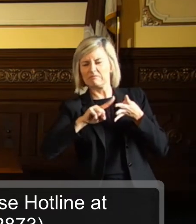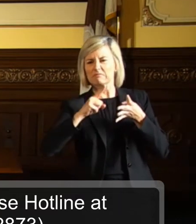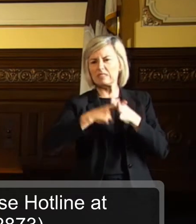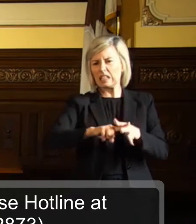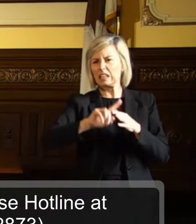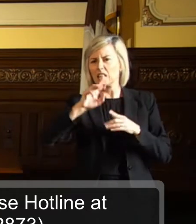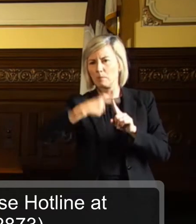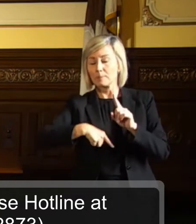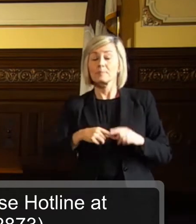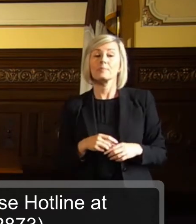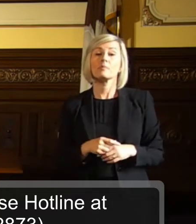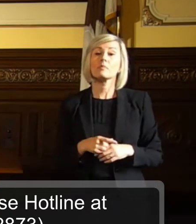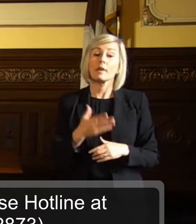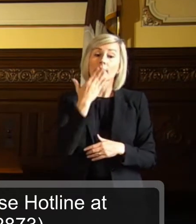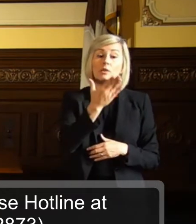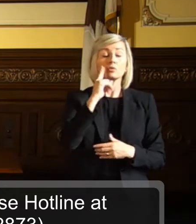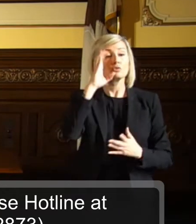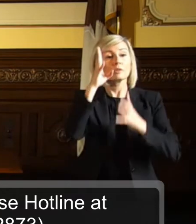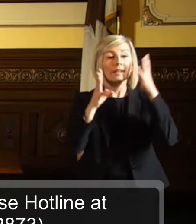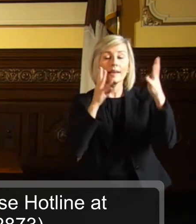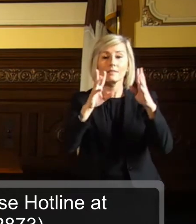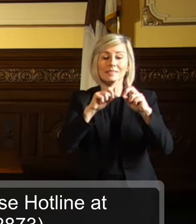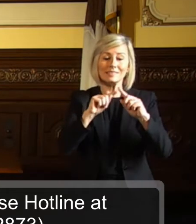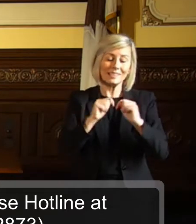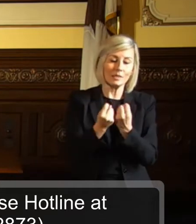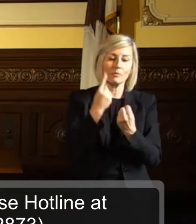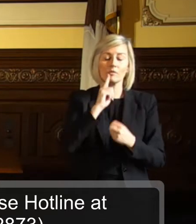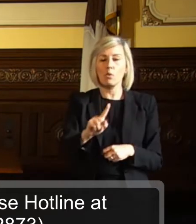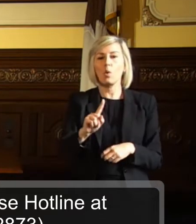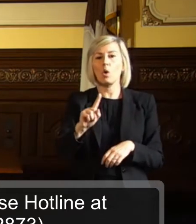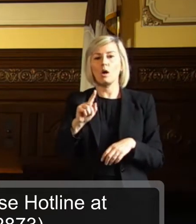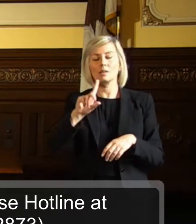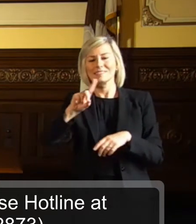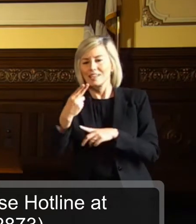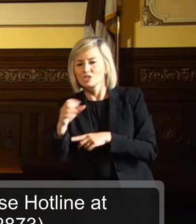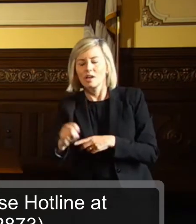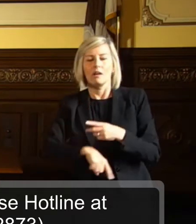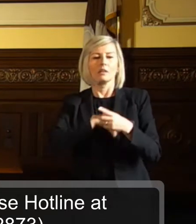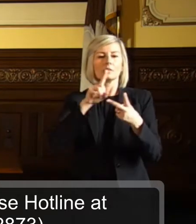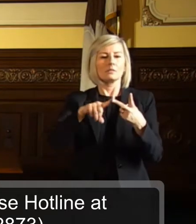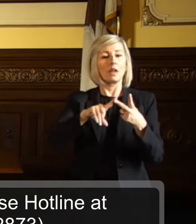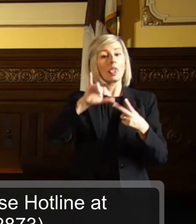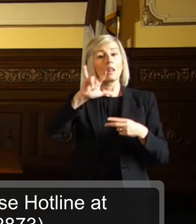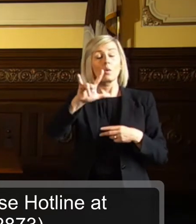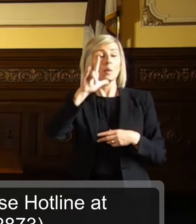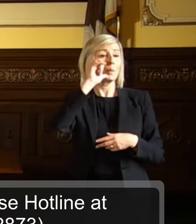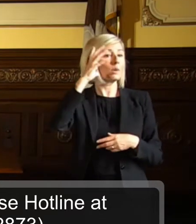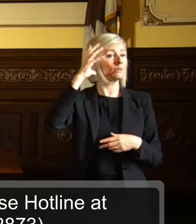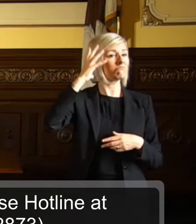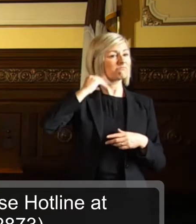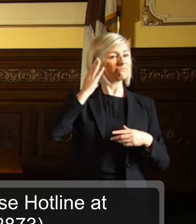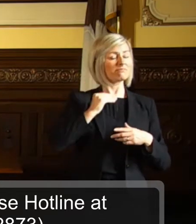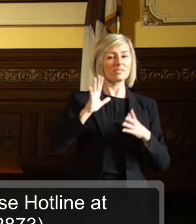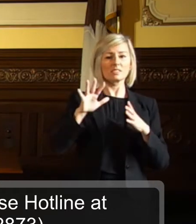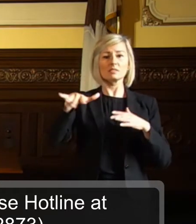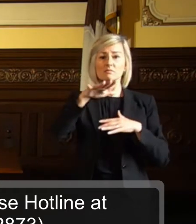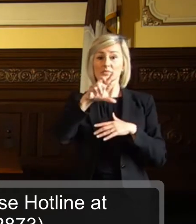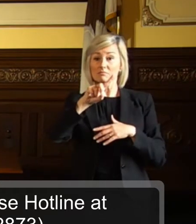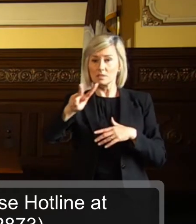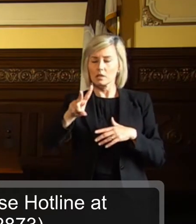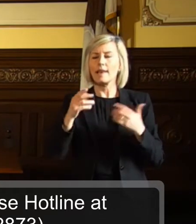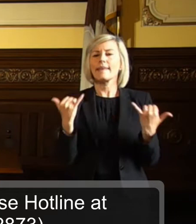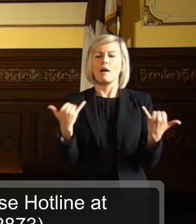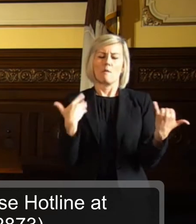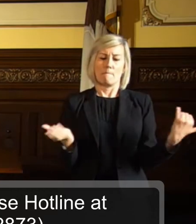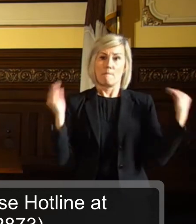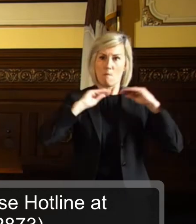Thanks to the creative team at the Illinois Department of Human Services, Illinoisans experiencing domestic violence now have greater